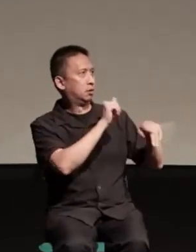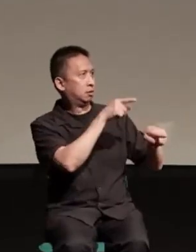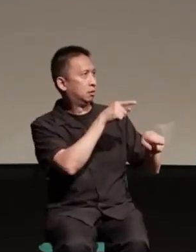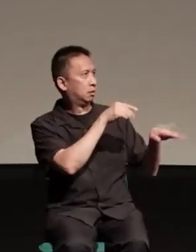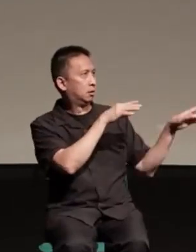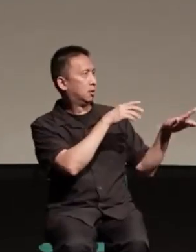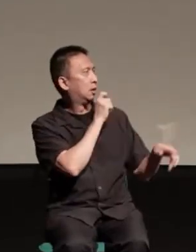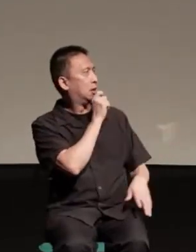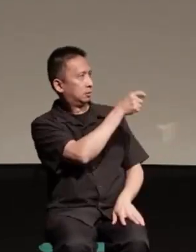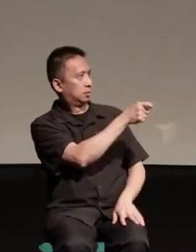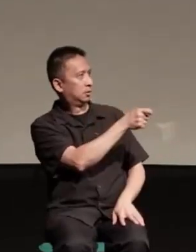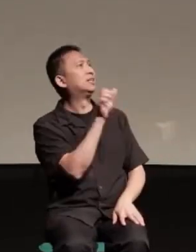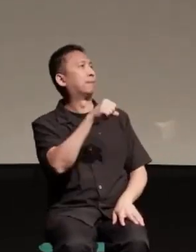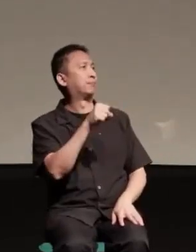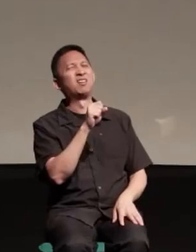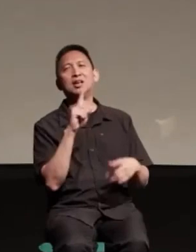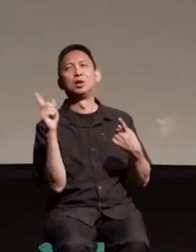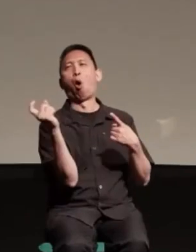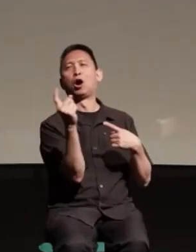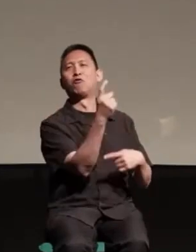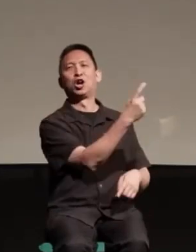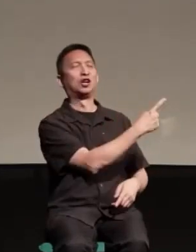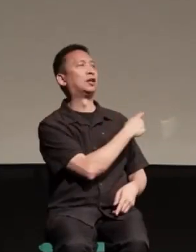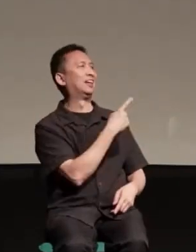the microphone. Yep, right there.